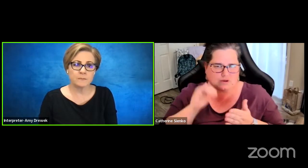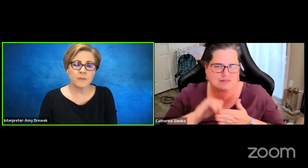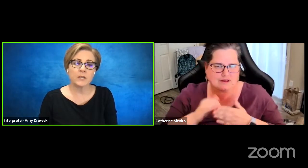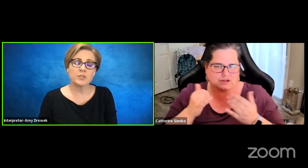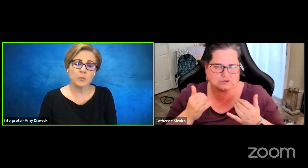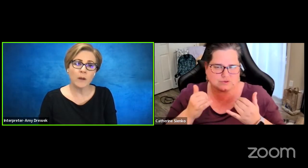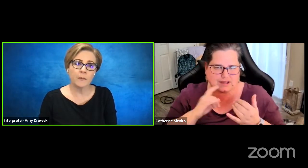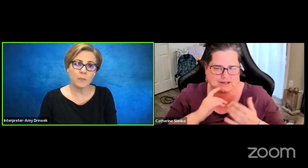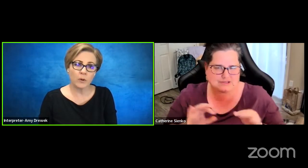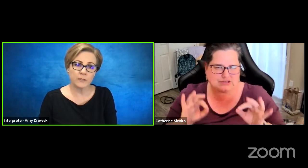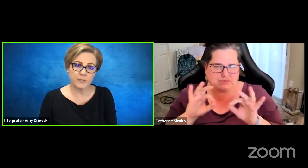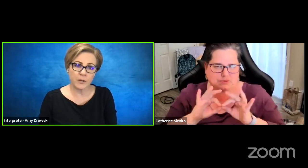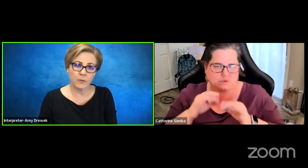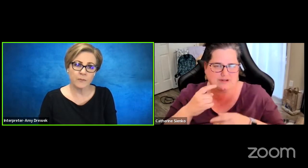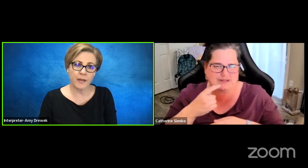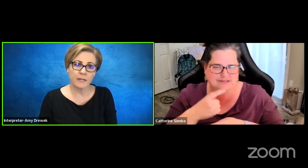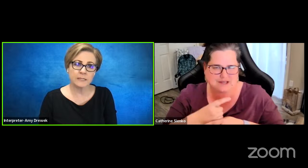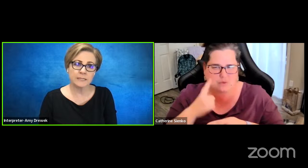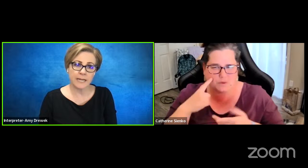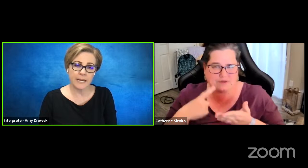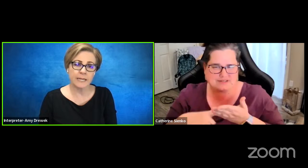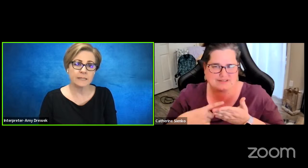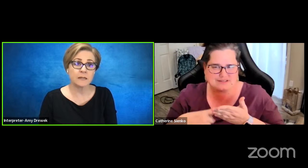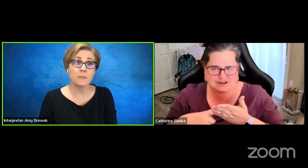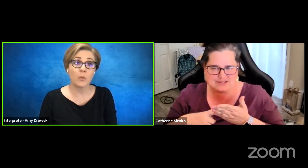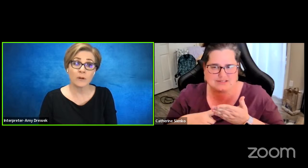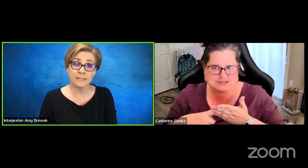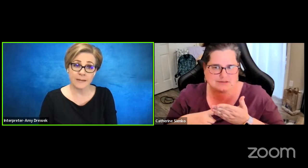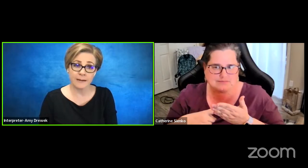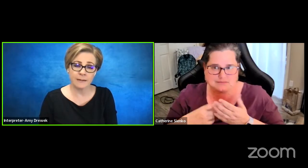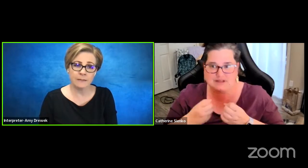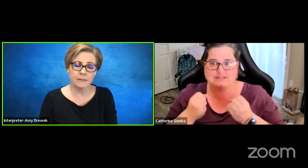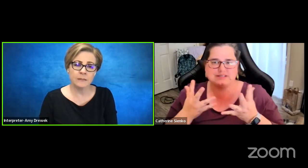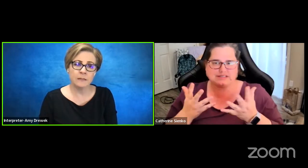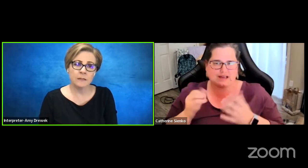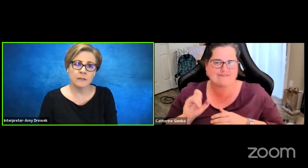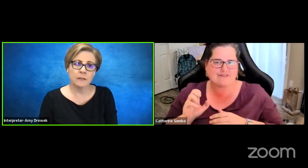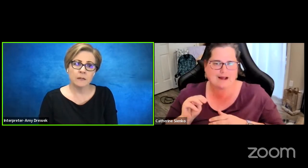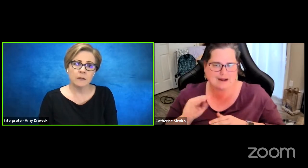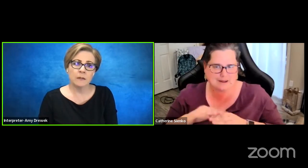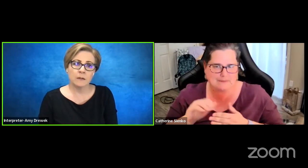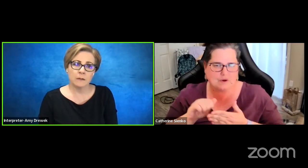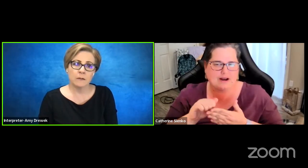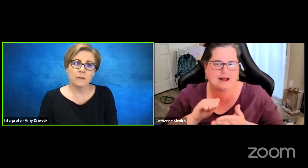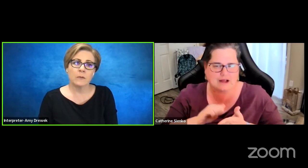report. I do want the board to know that today is an important day.